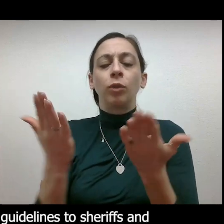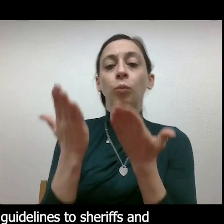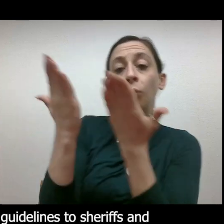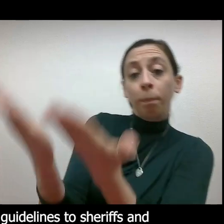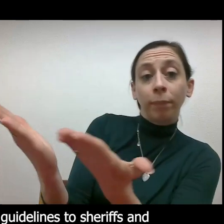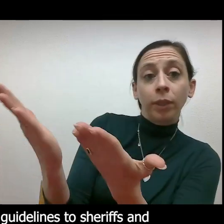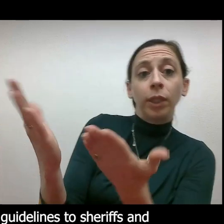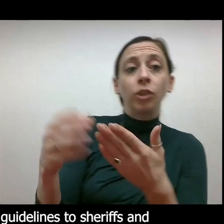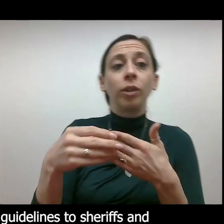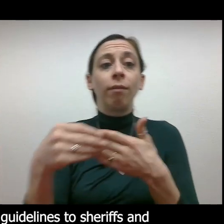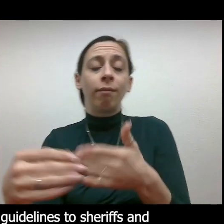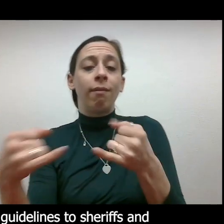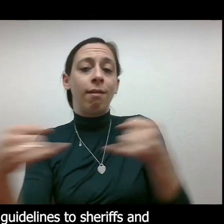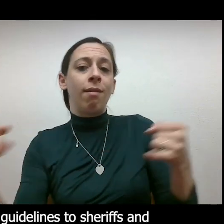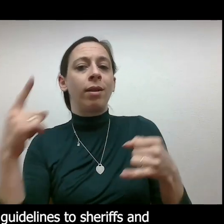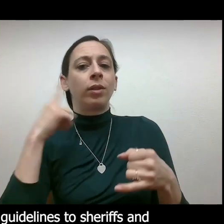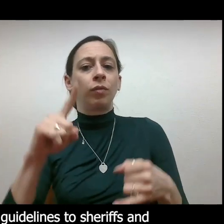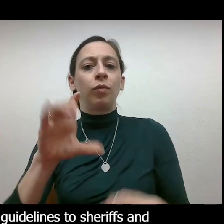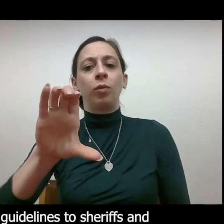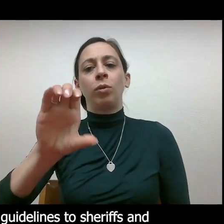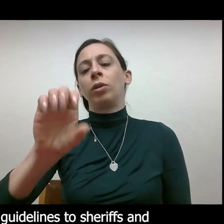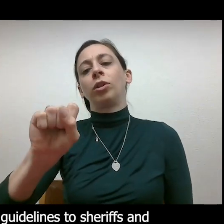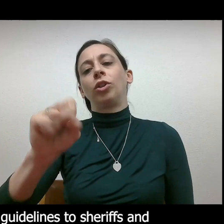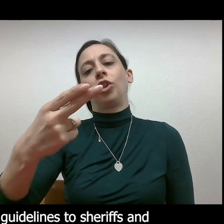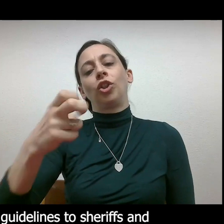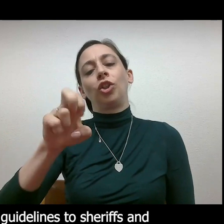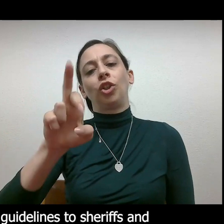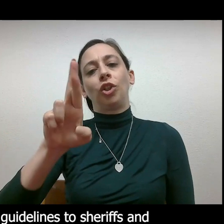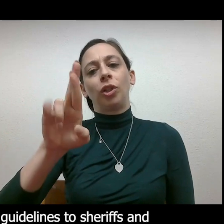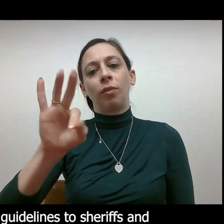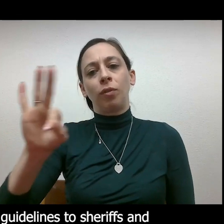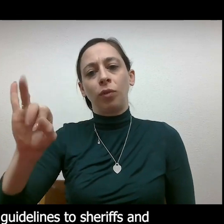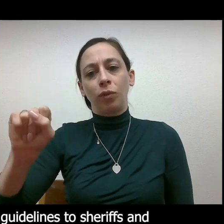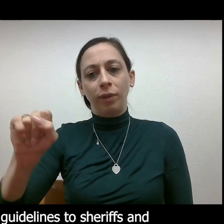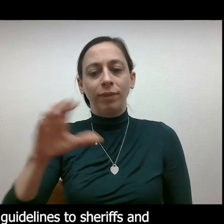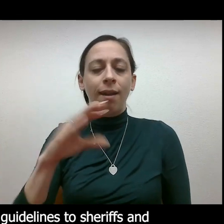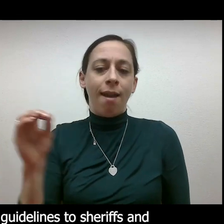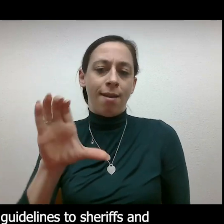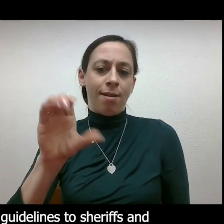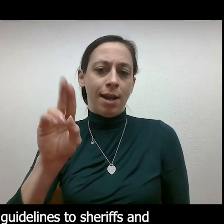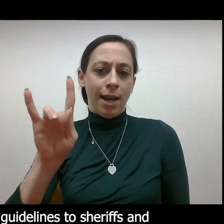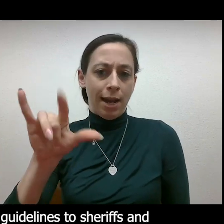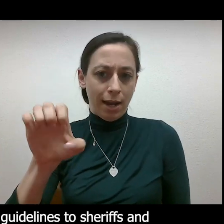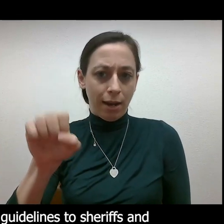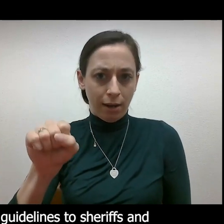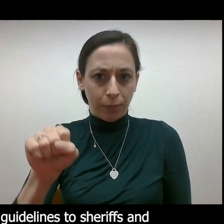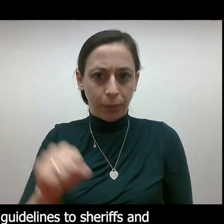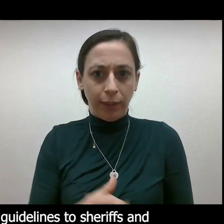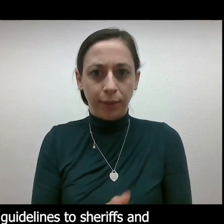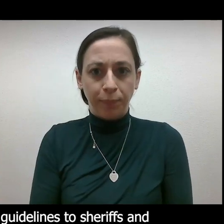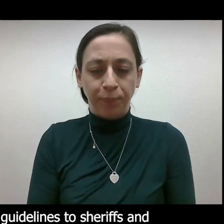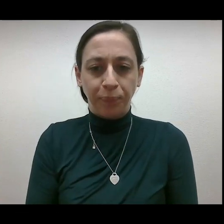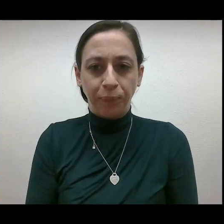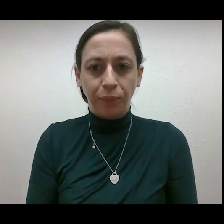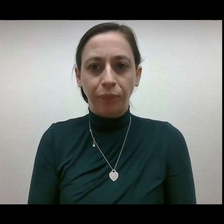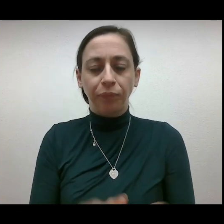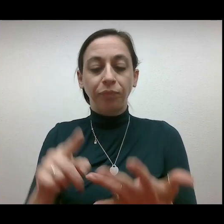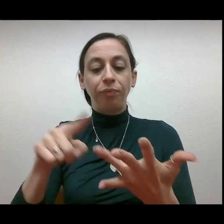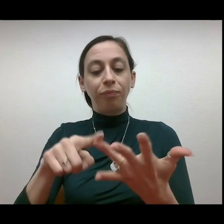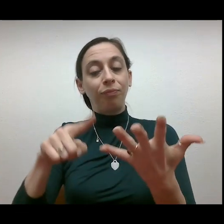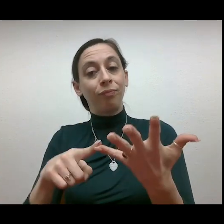and they provide recommendations and guidelines to sheriffs and counties regarding the confinement of persons with